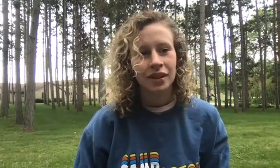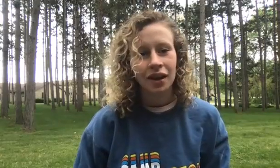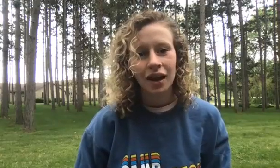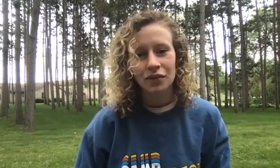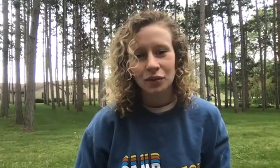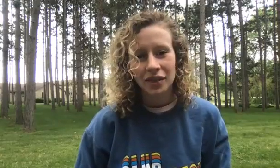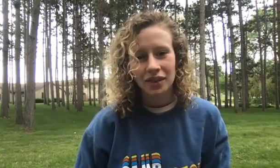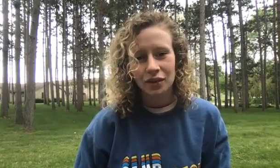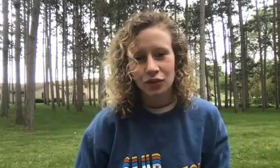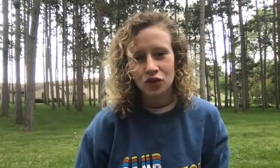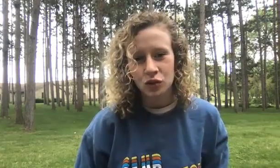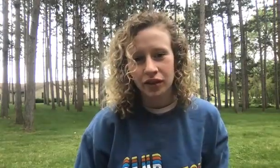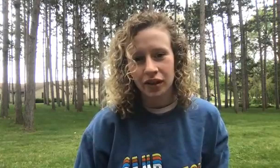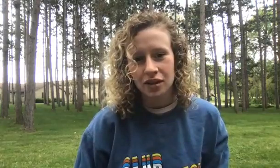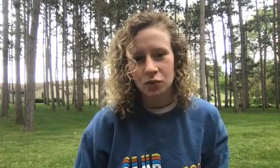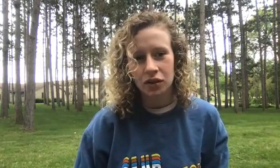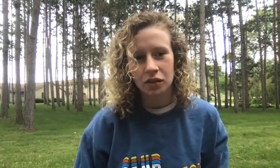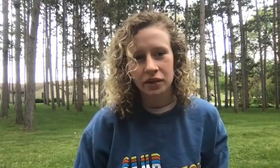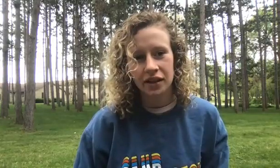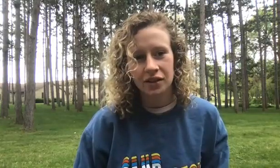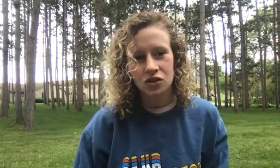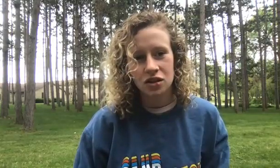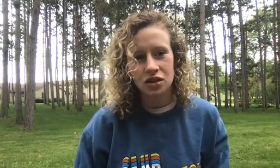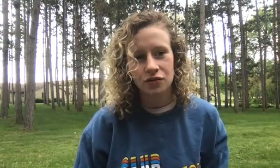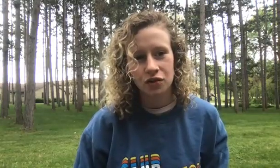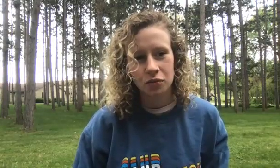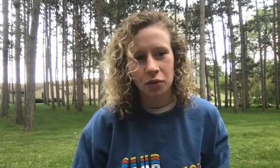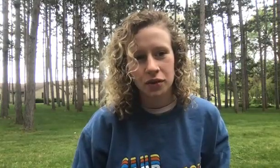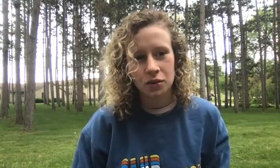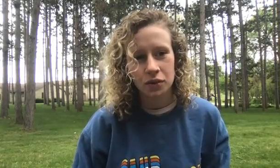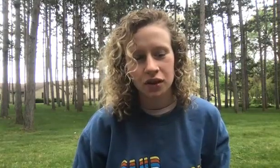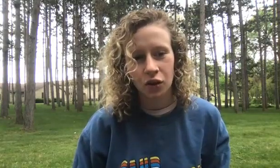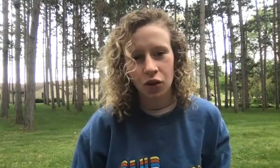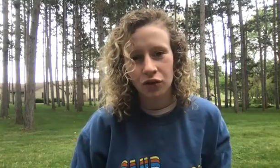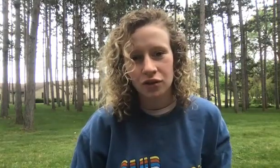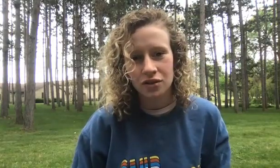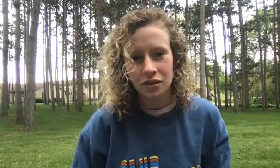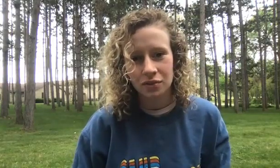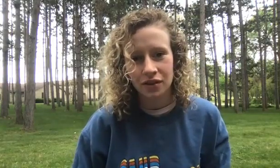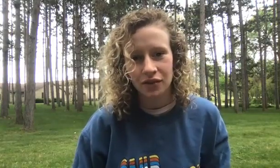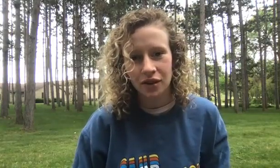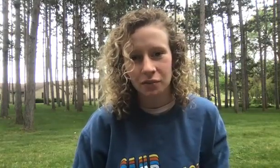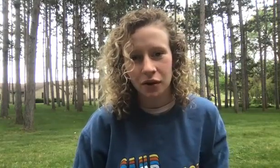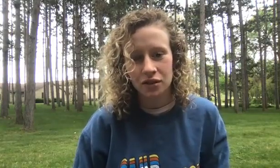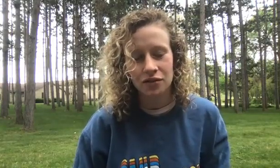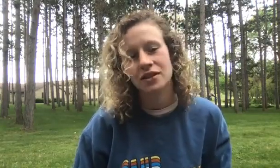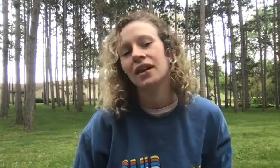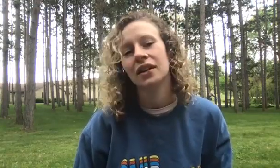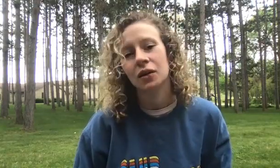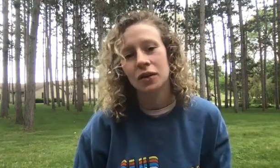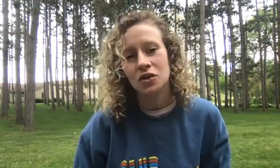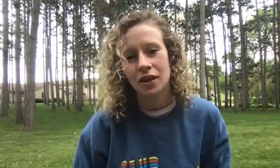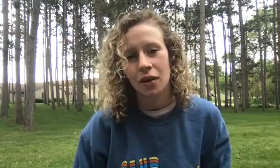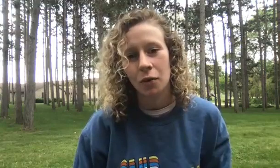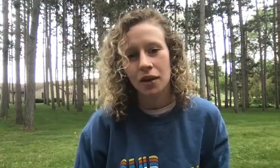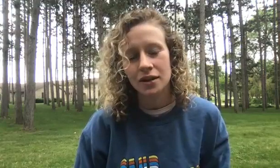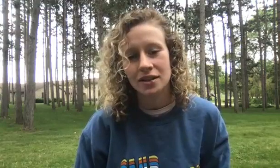Hi, everyone. Thank you for joining us. We're going to begin in just a few moments. We're going to go over some different parts of sign language and how it works,